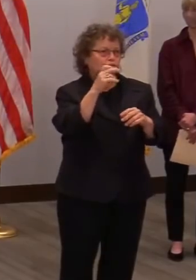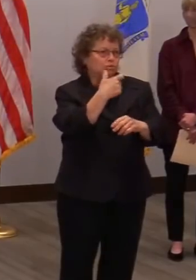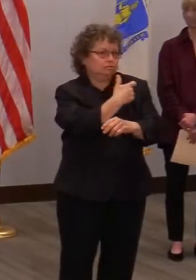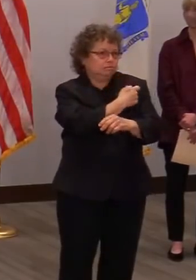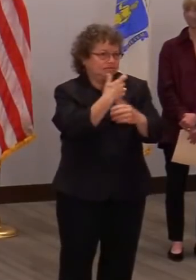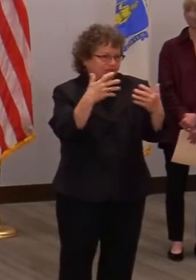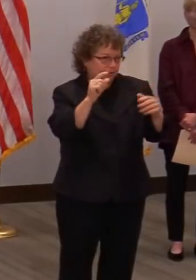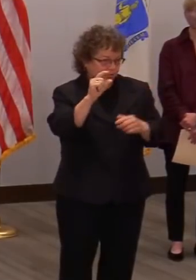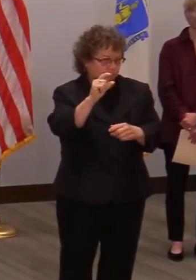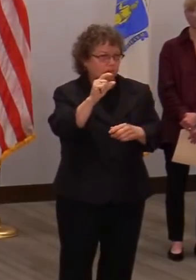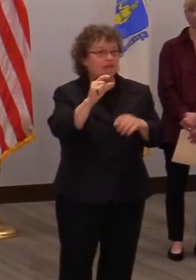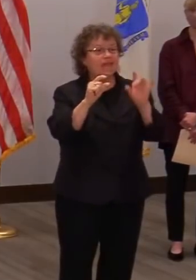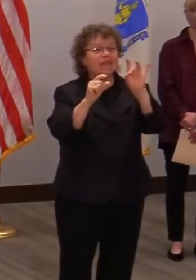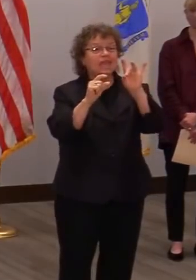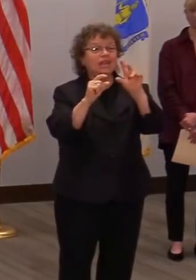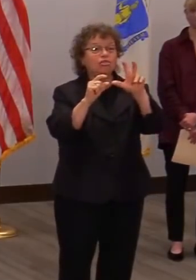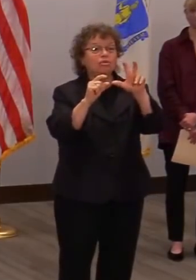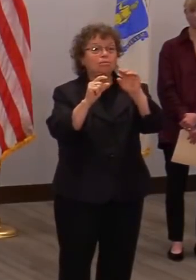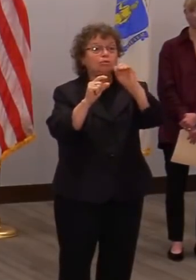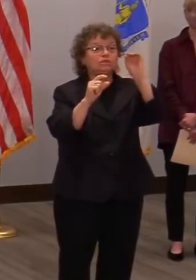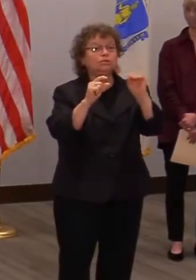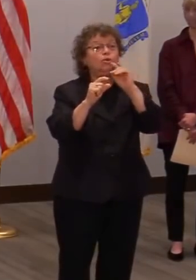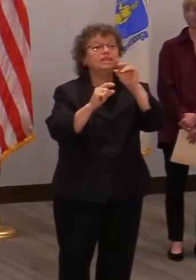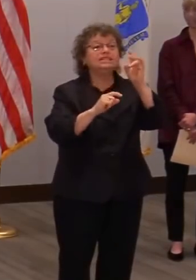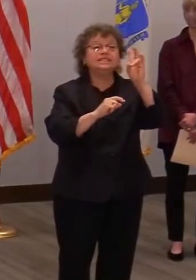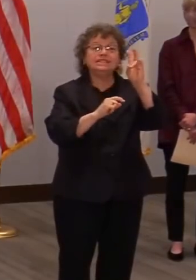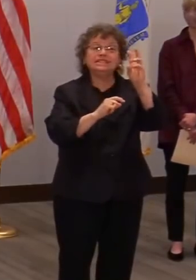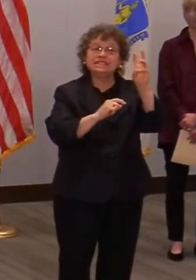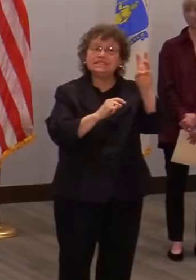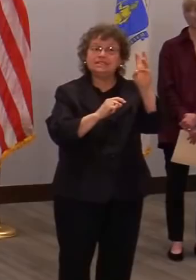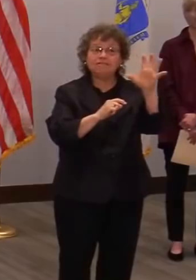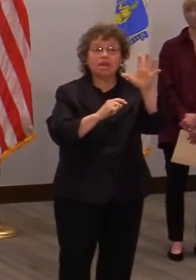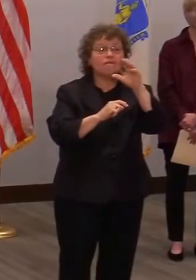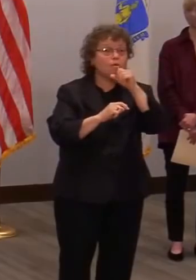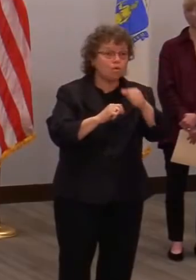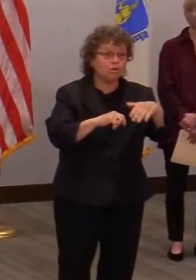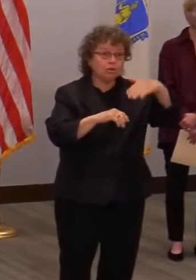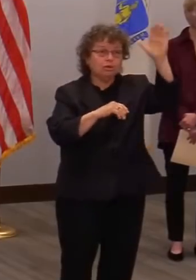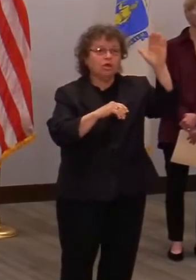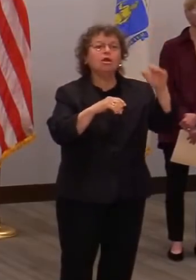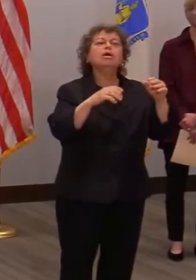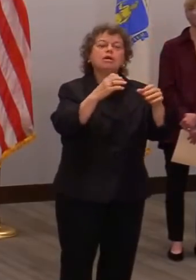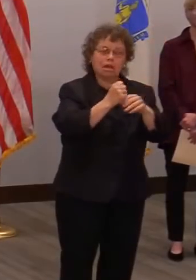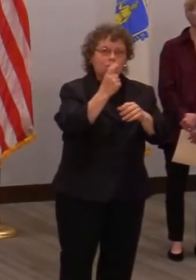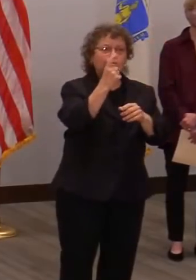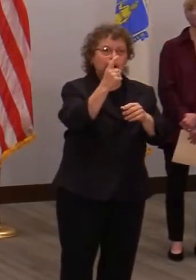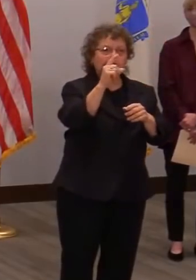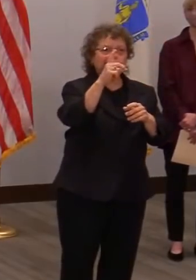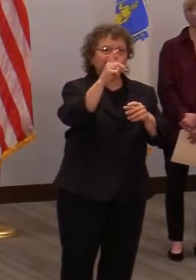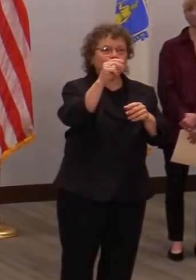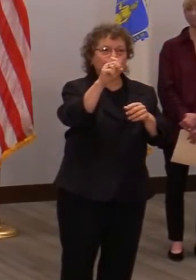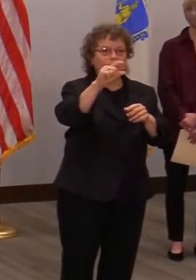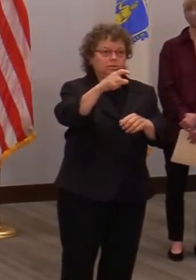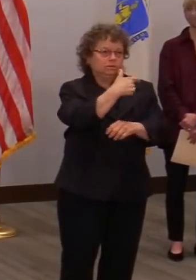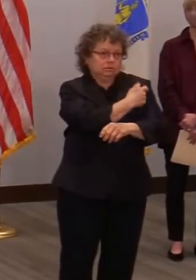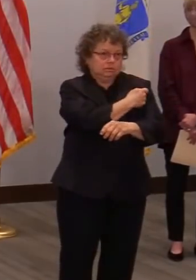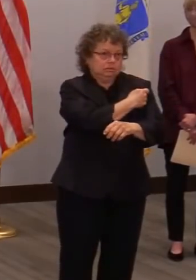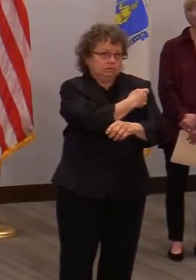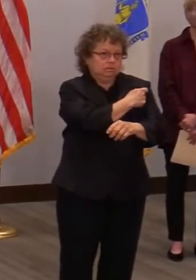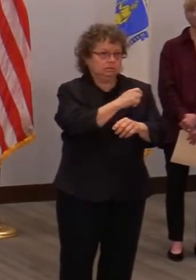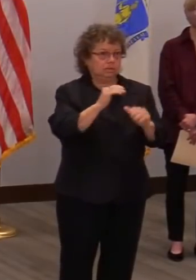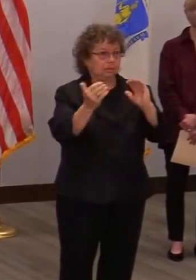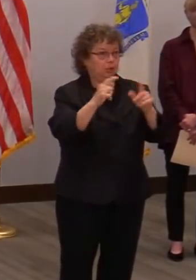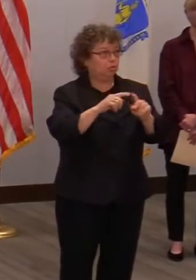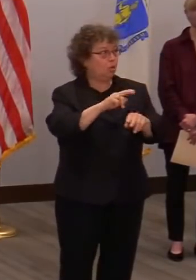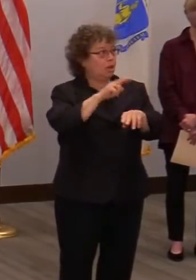and over 83% of residents 65 and older have received at least one dose of the vaccine, which is ahead of the national average of